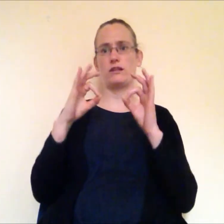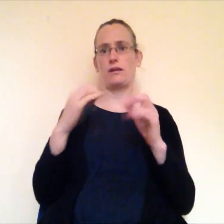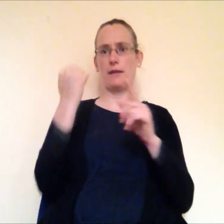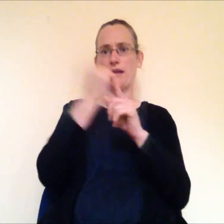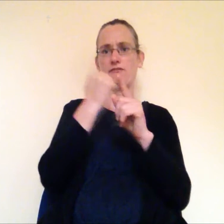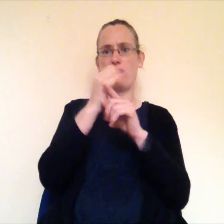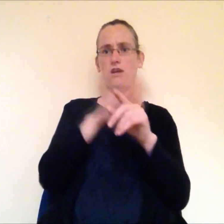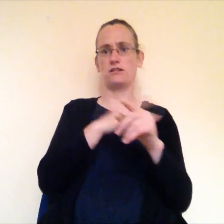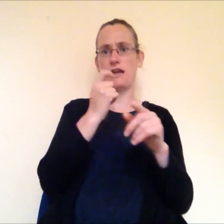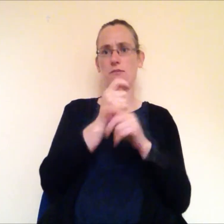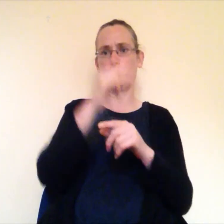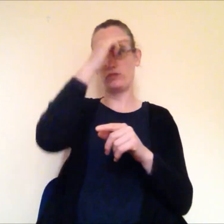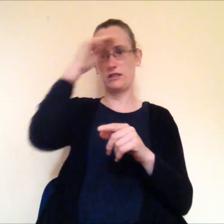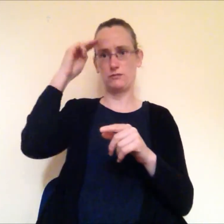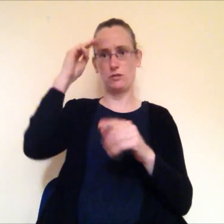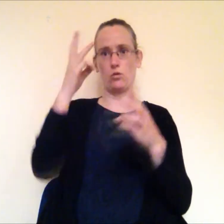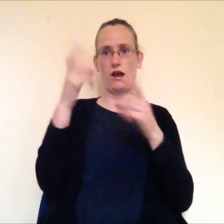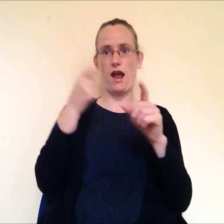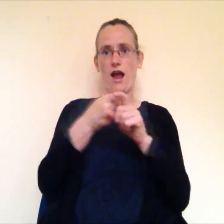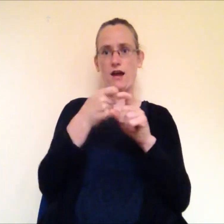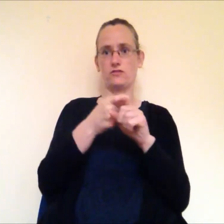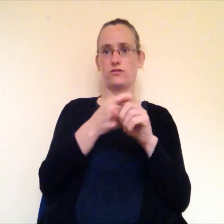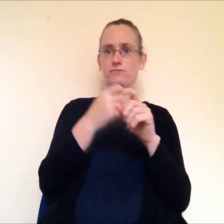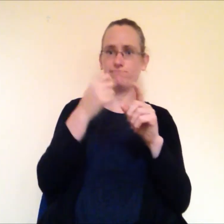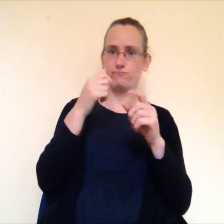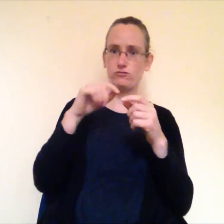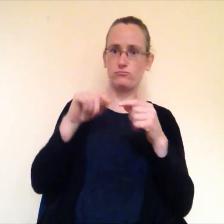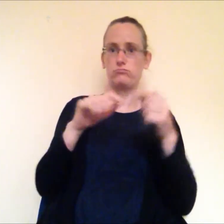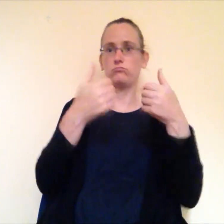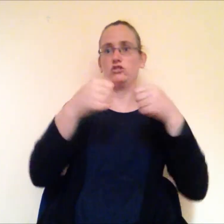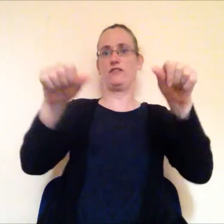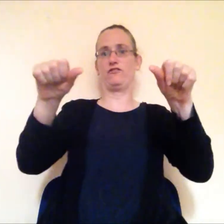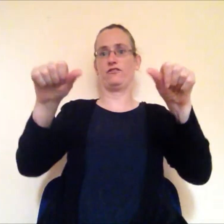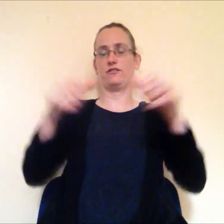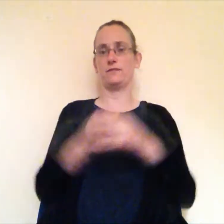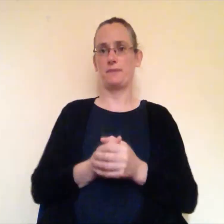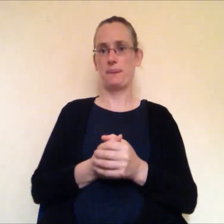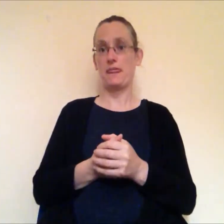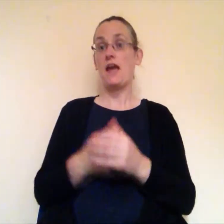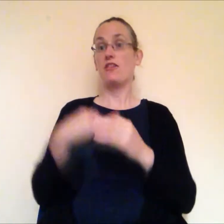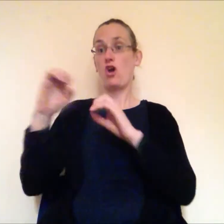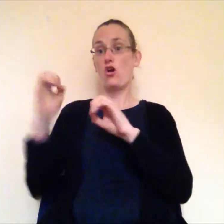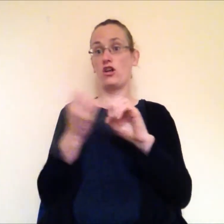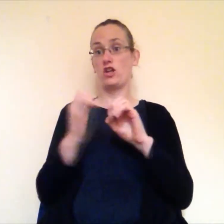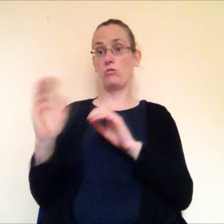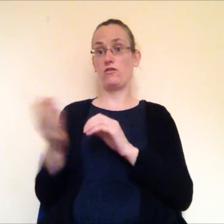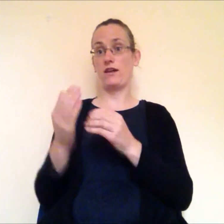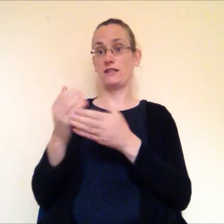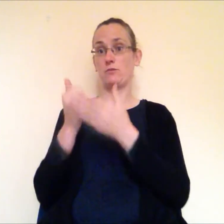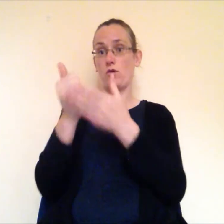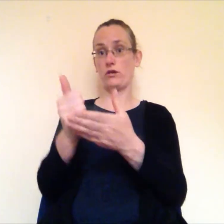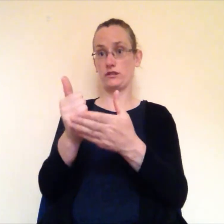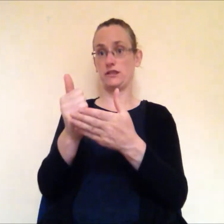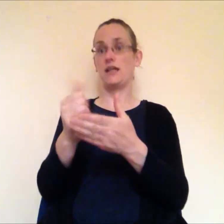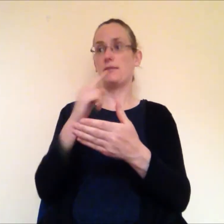happen, because the earlier that you get in with the supports, the outcomes can be the same. There is no reason that we have to